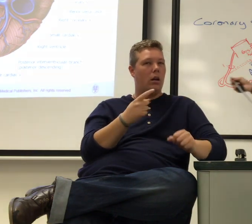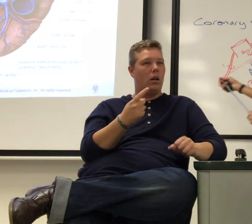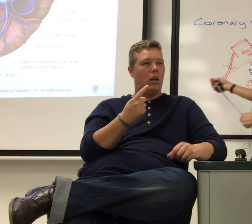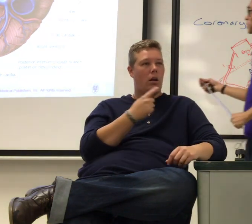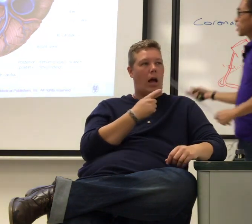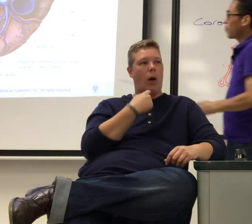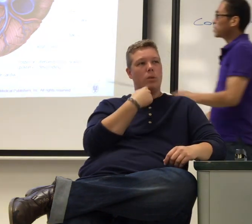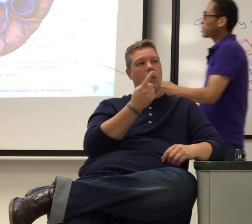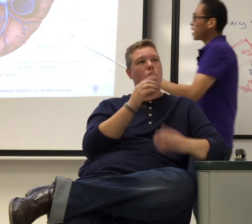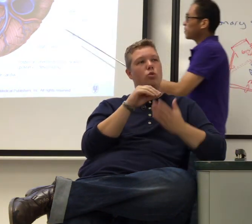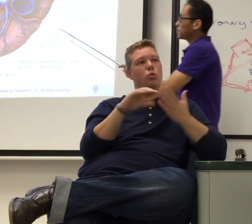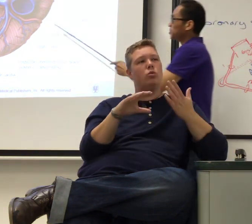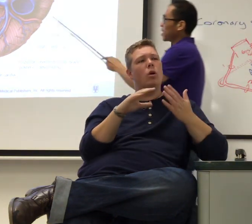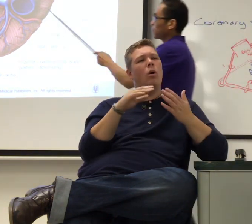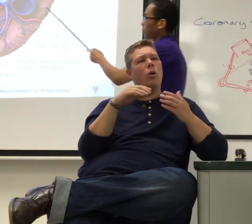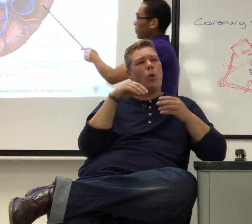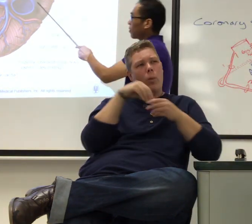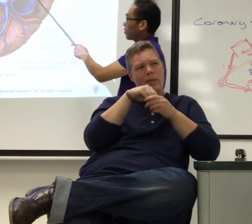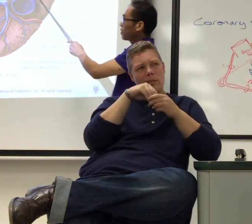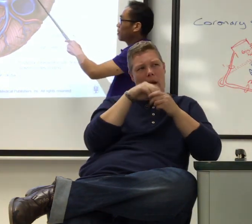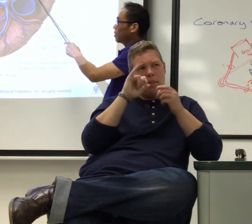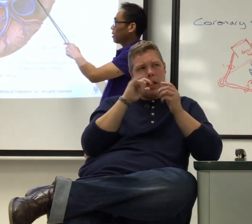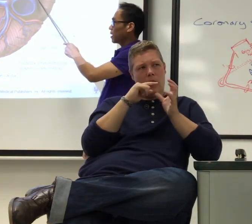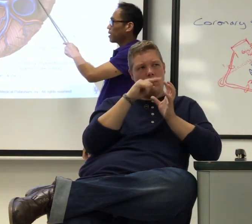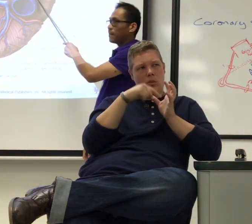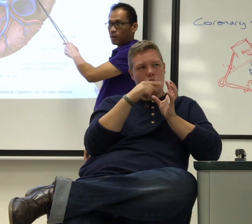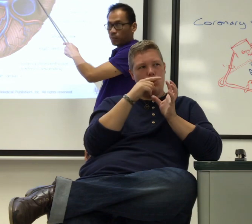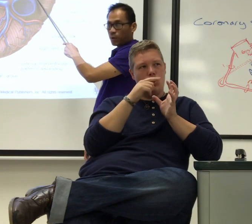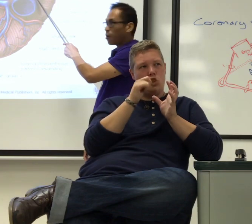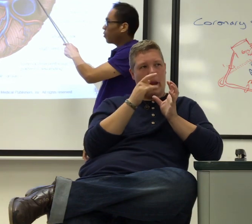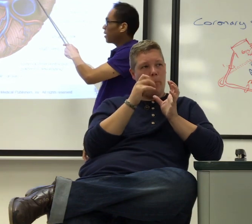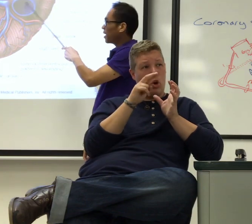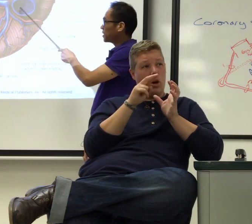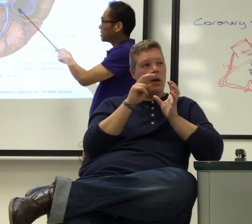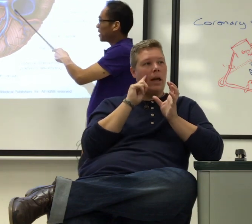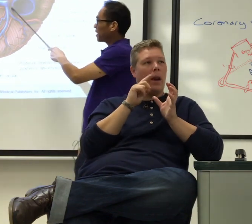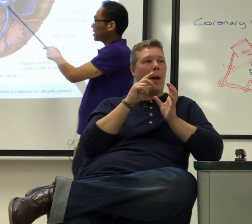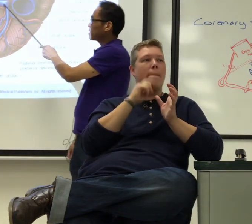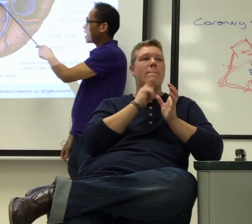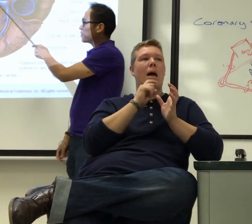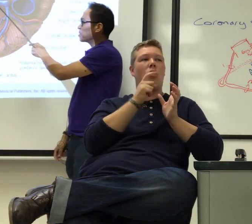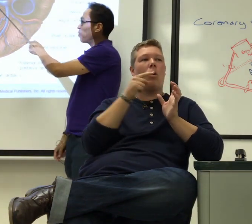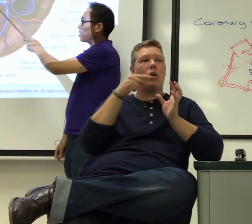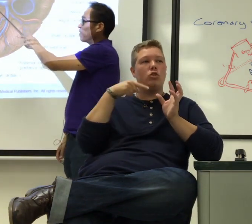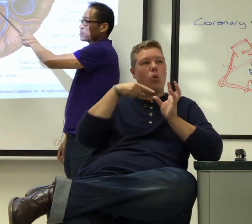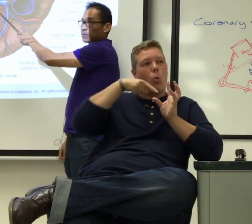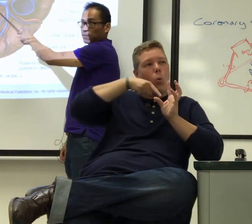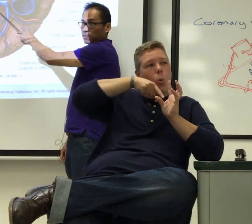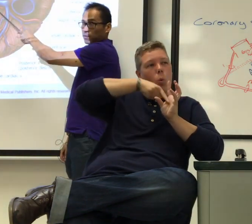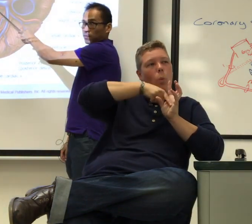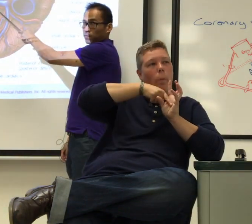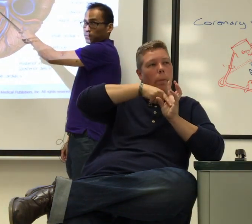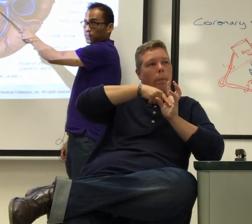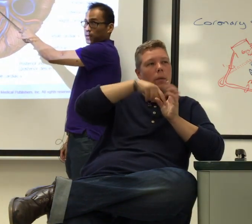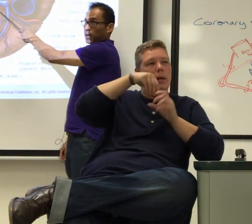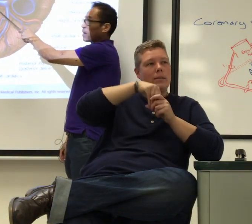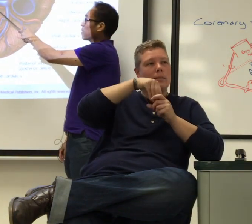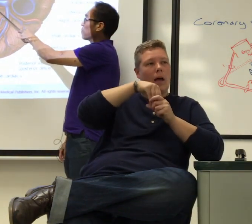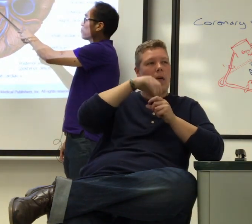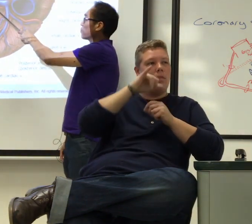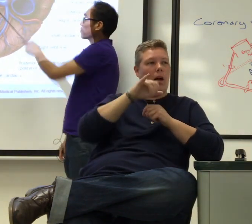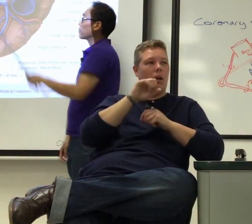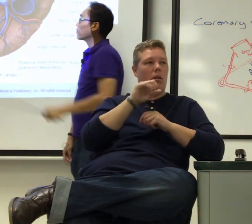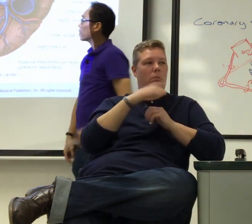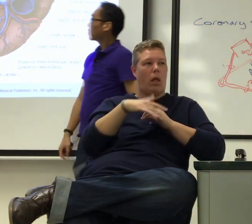I tell students, go inside this chamber, get a metal probe, and stick it inside this blood vessel. Okay?